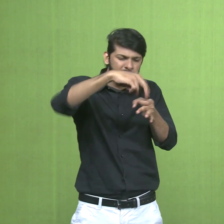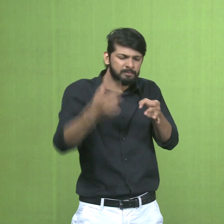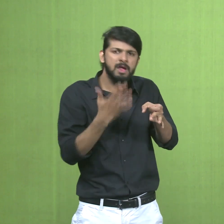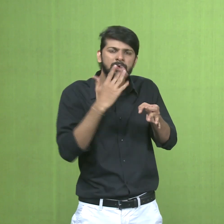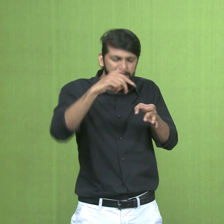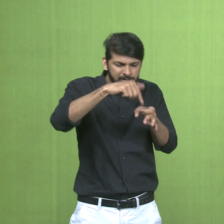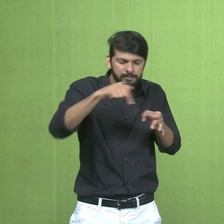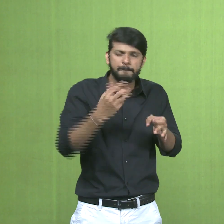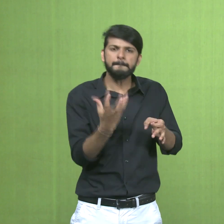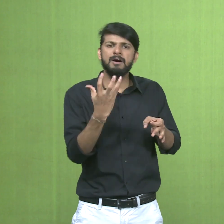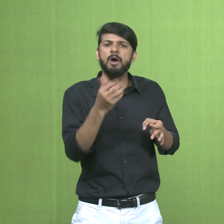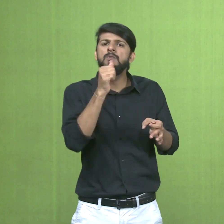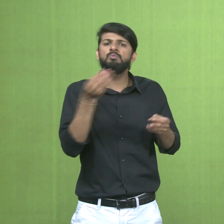as well as poster colors,